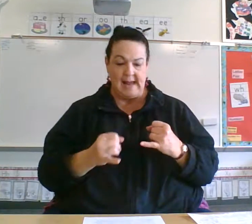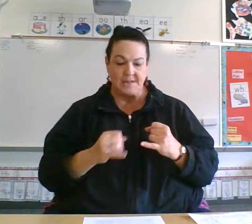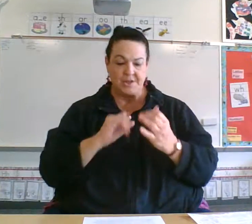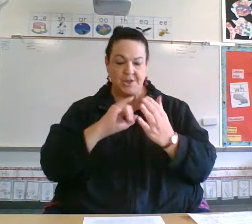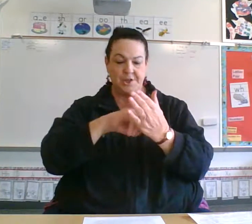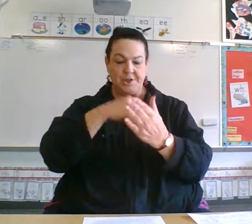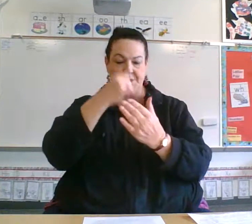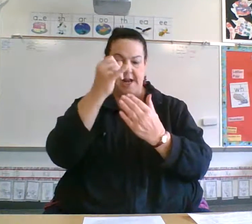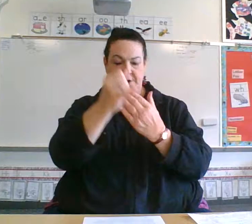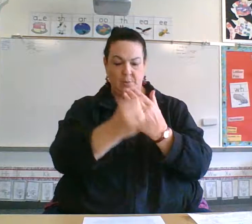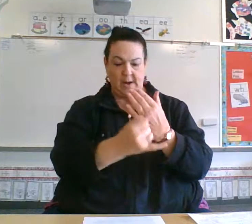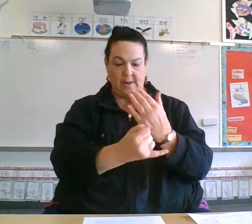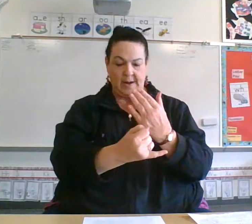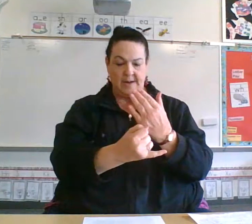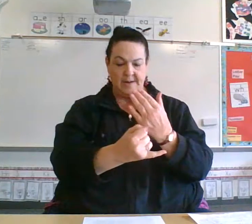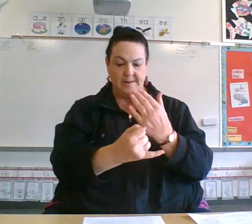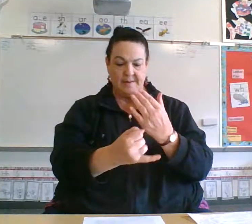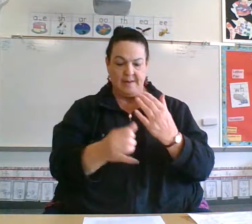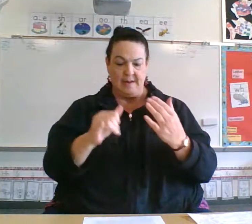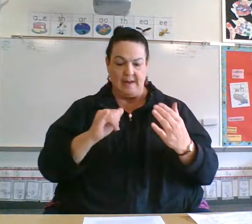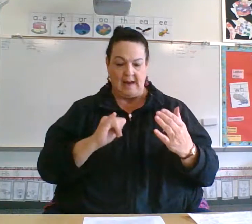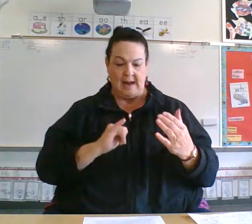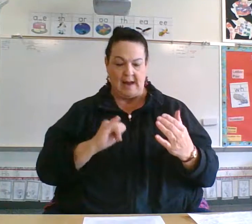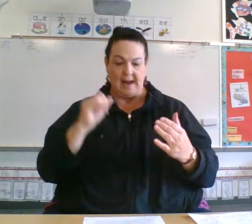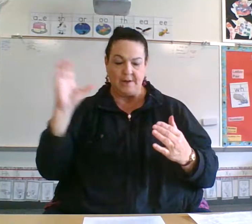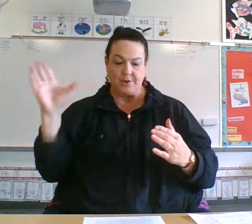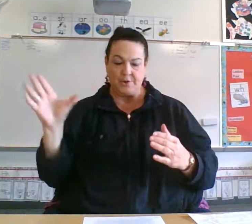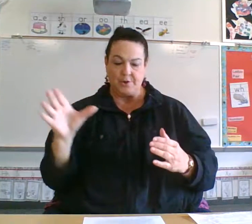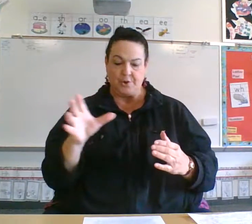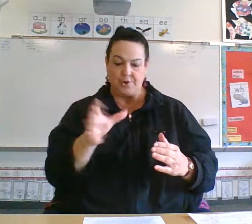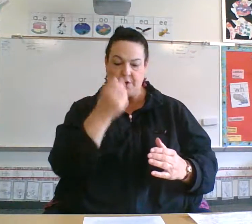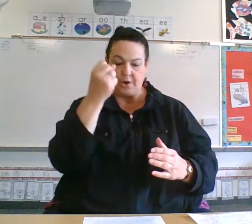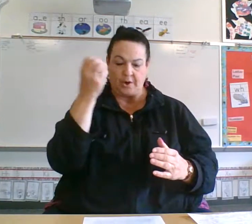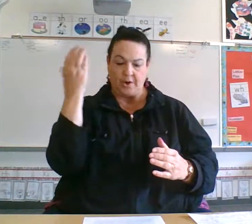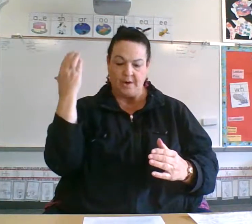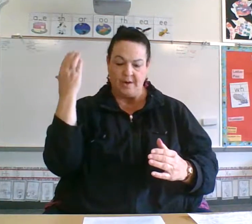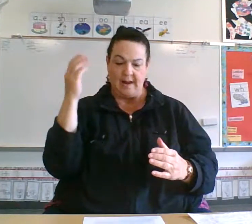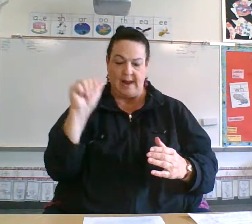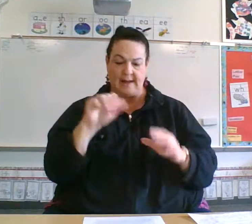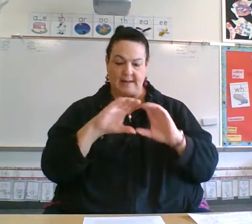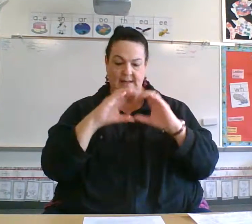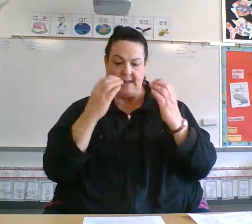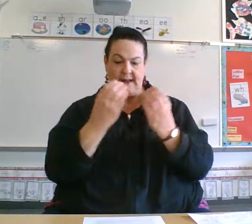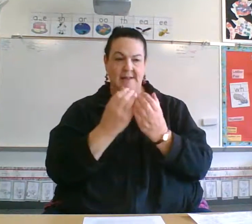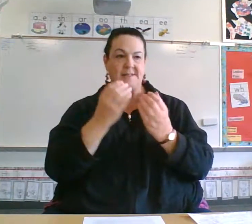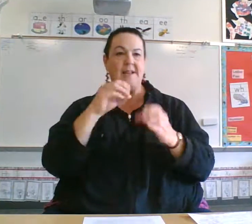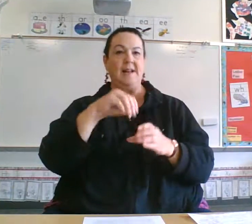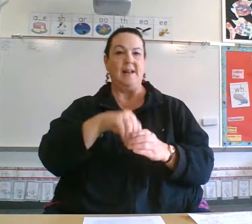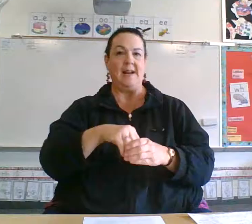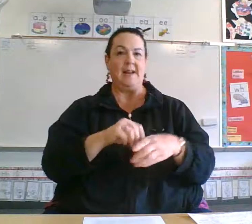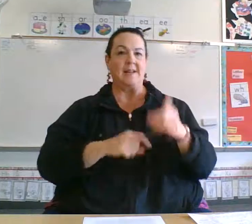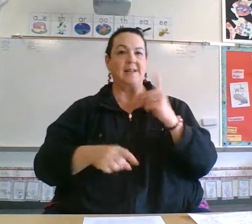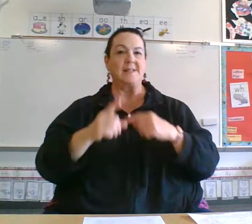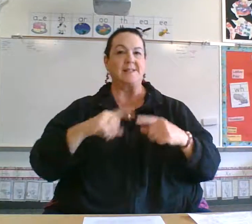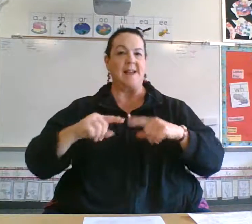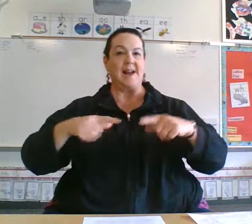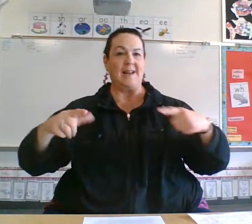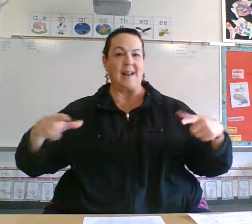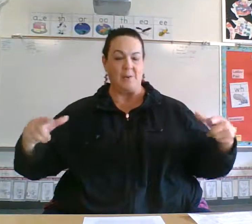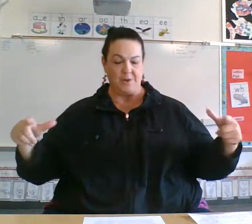Last January, I took a class in sign language.